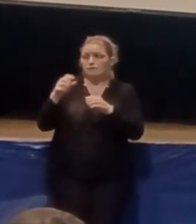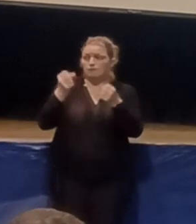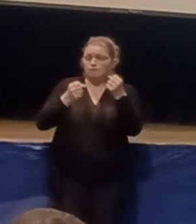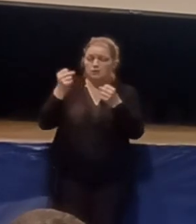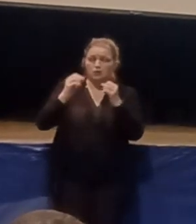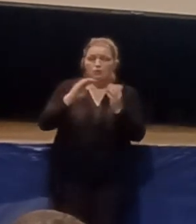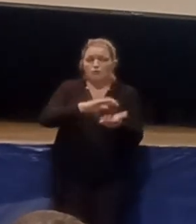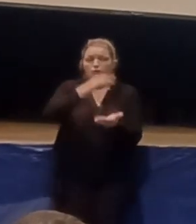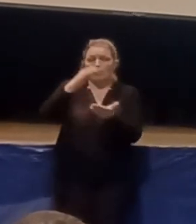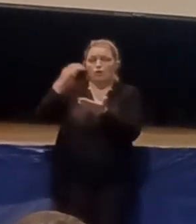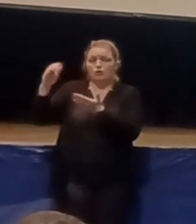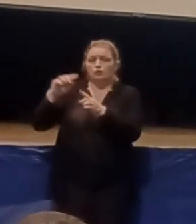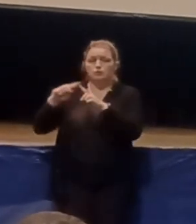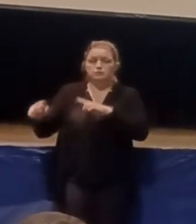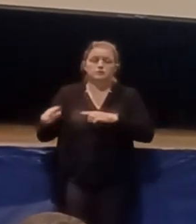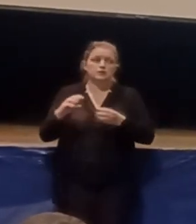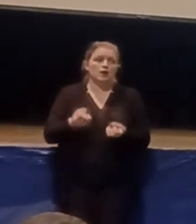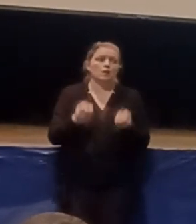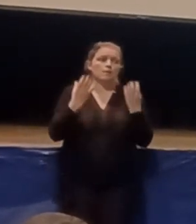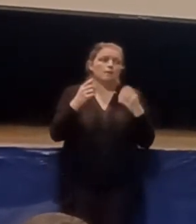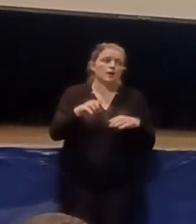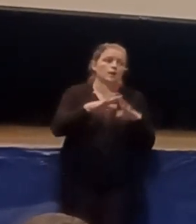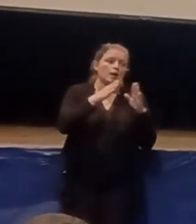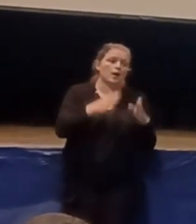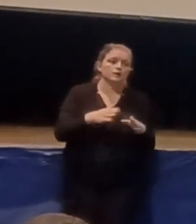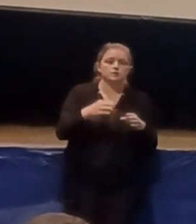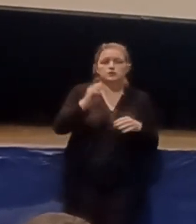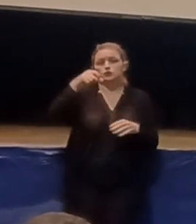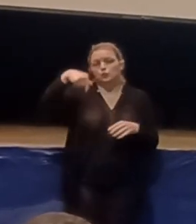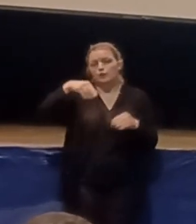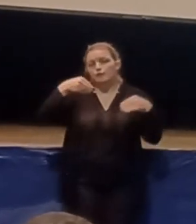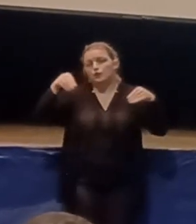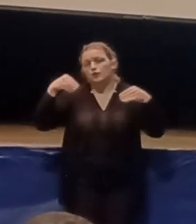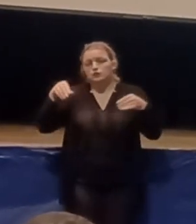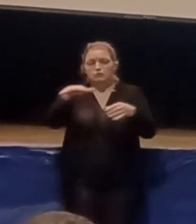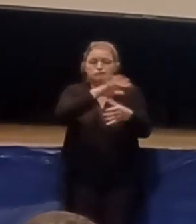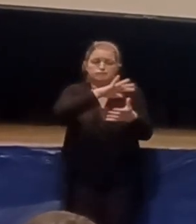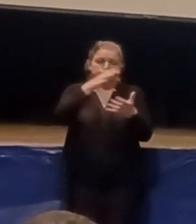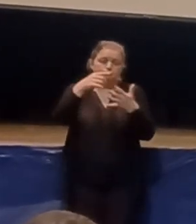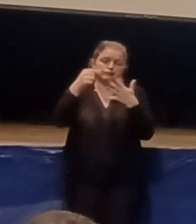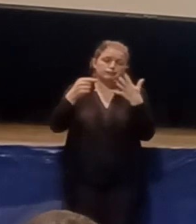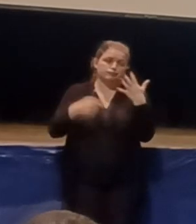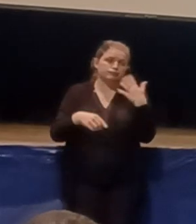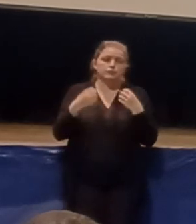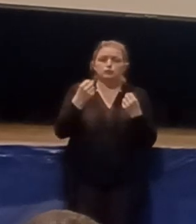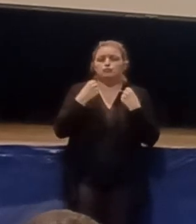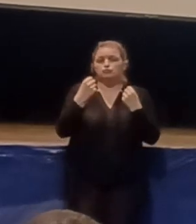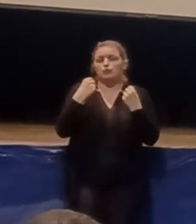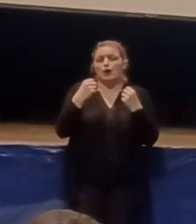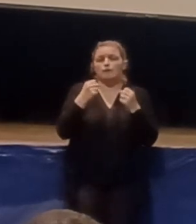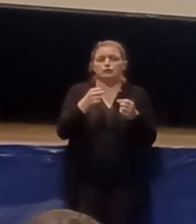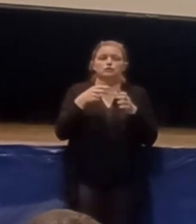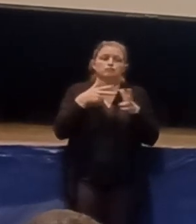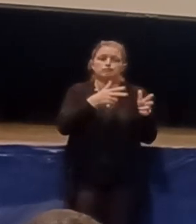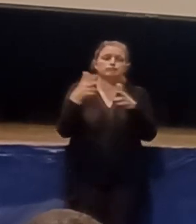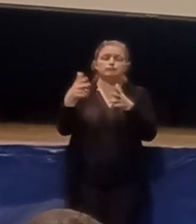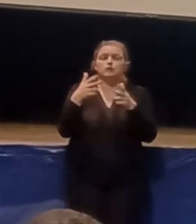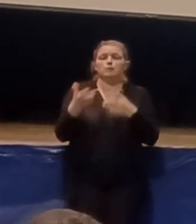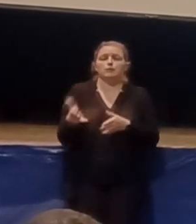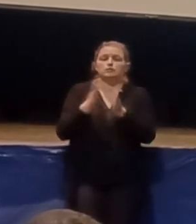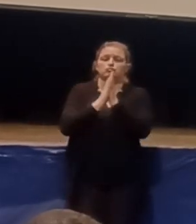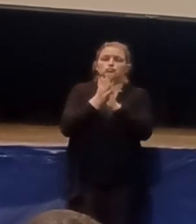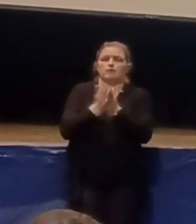volumes, the massing, the number of units of housing, the number of square feet of retail, all of the drivers of trips that would put traffic onto Washington